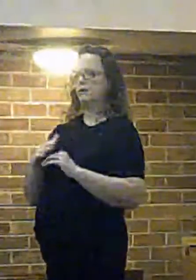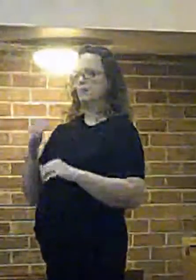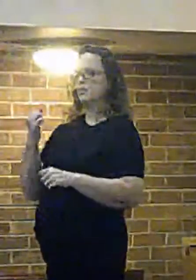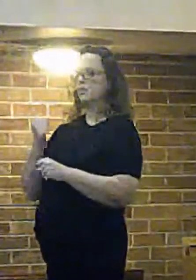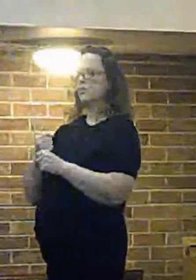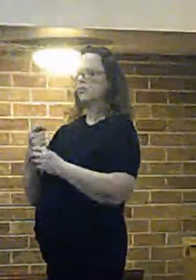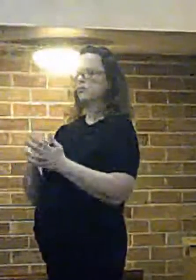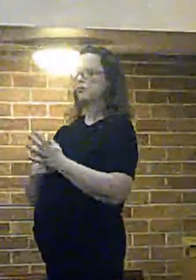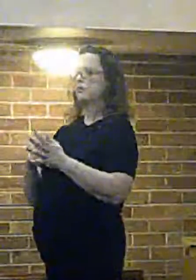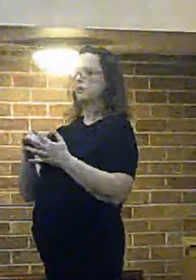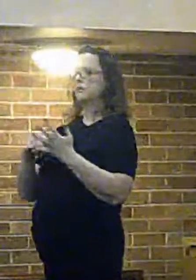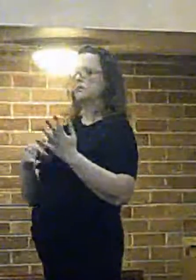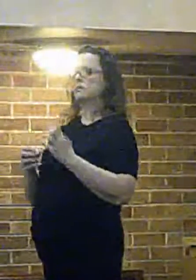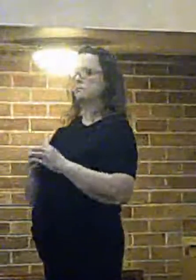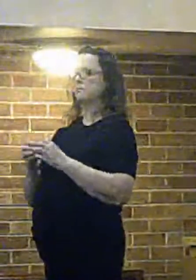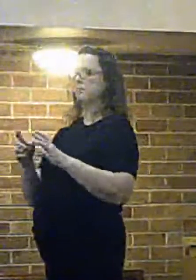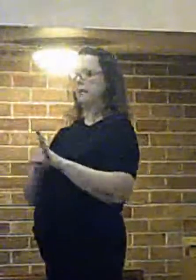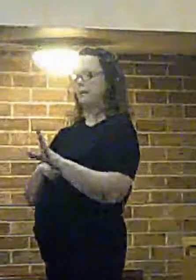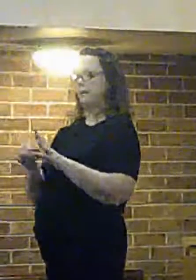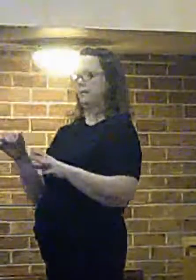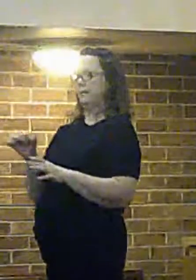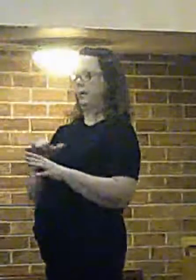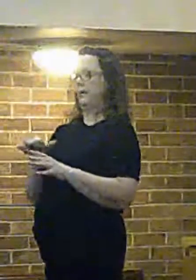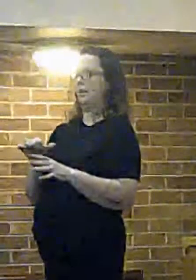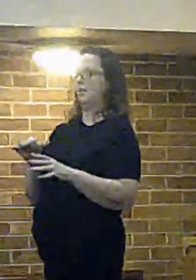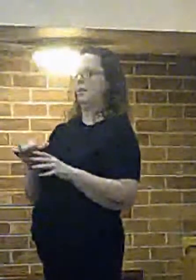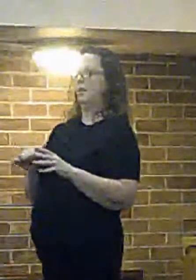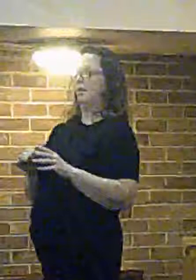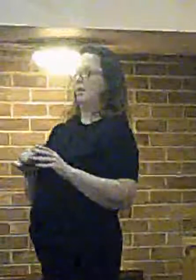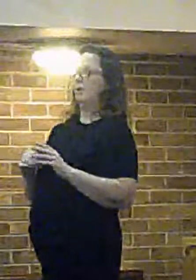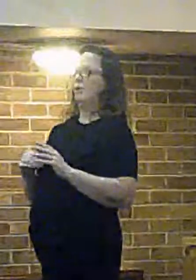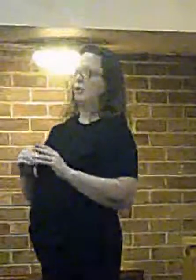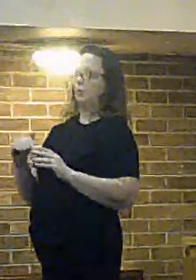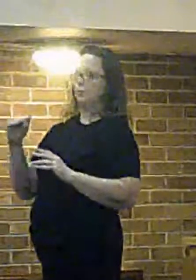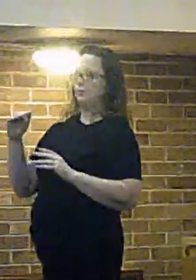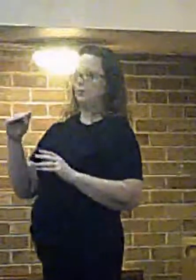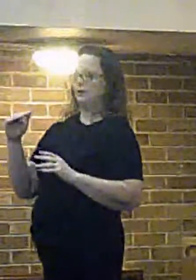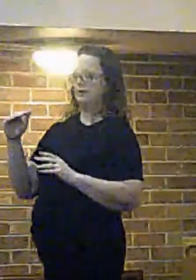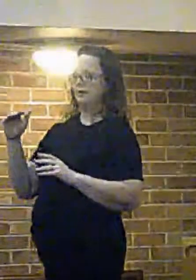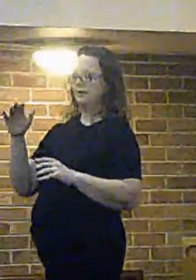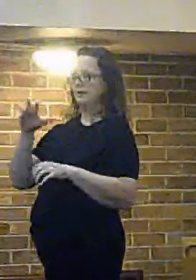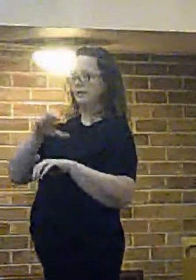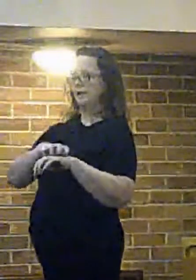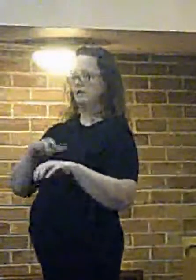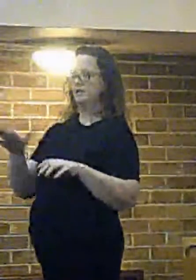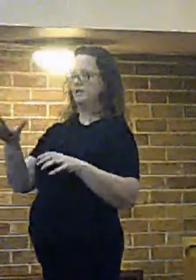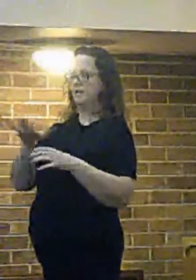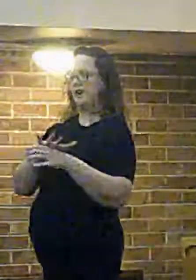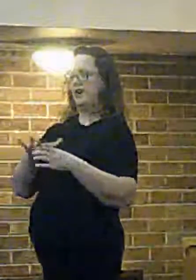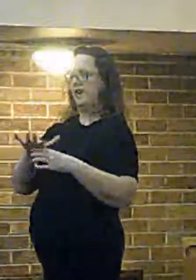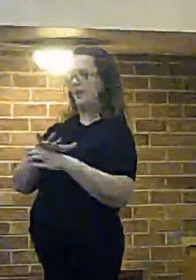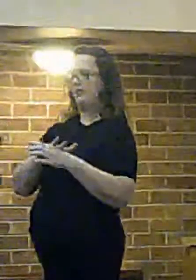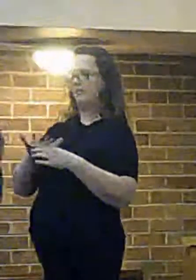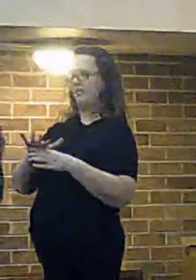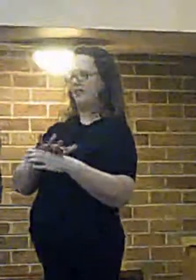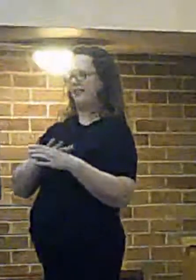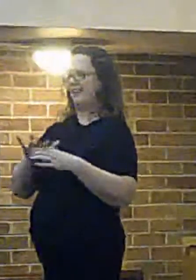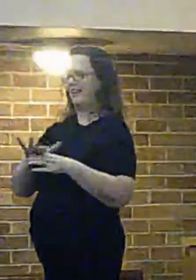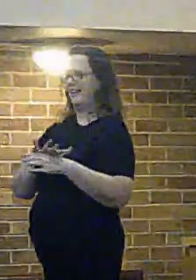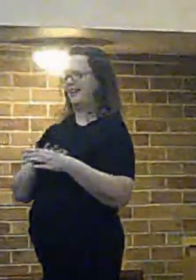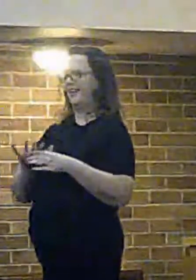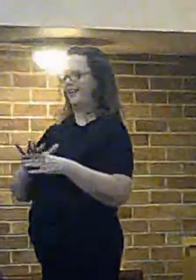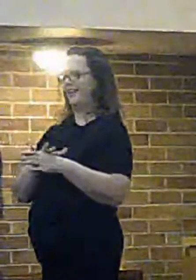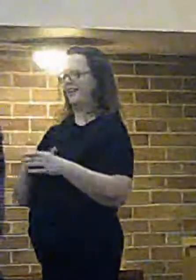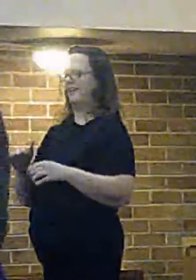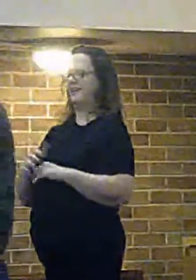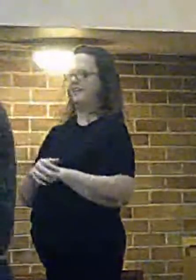is still on the Upton station area. And I can demonstrate that ad nauseum through the data sets